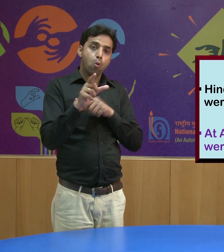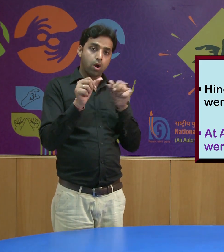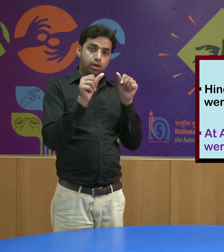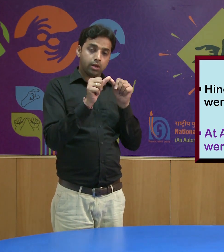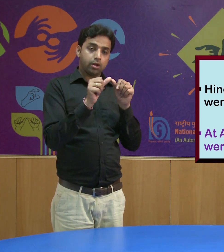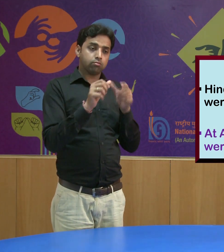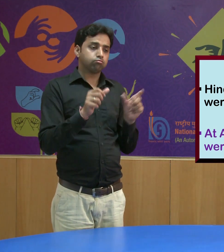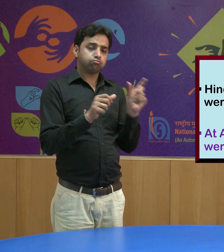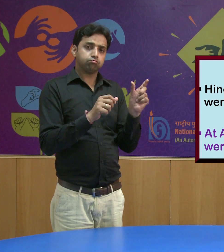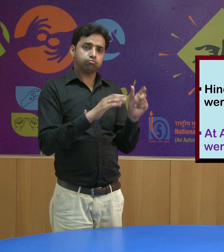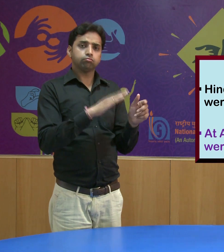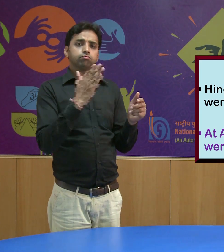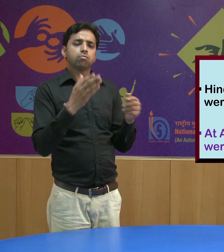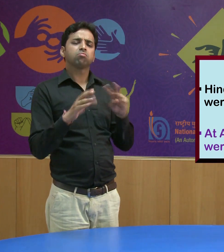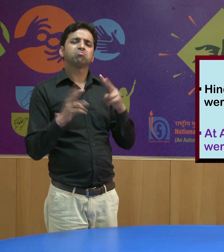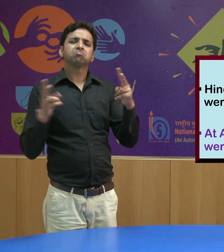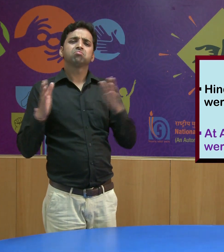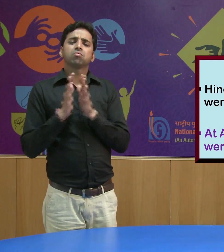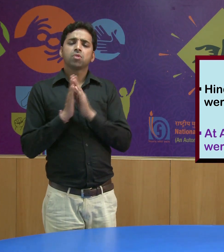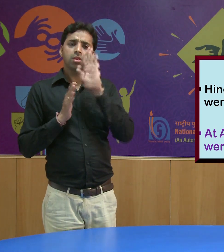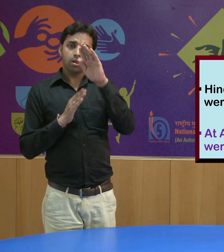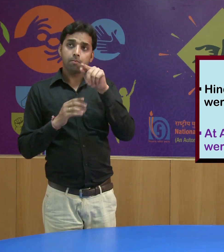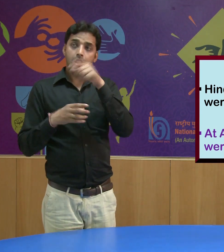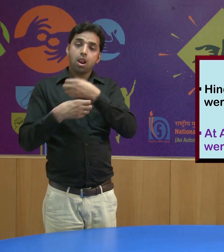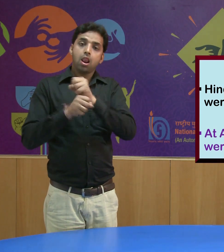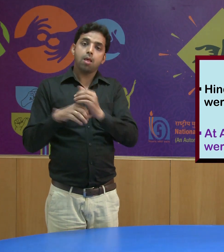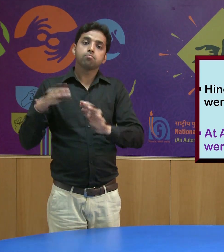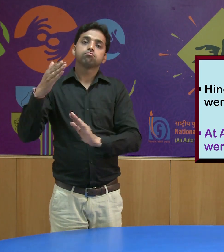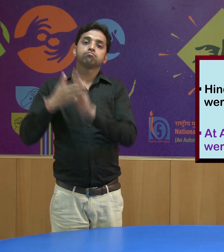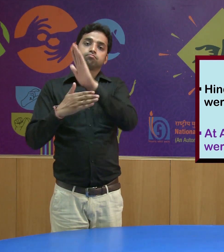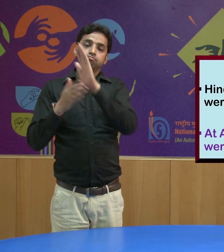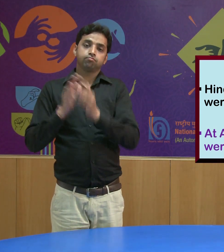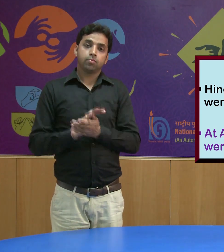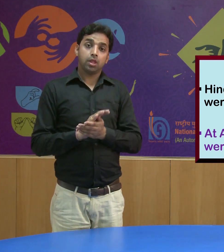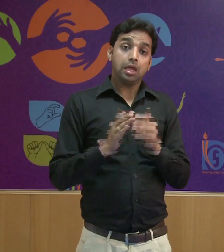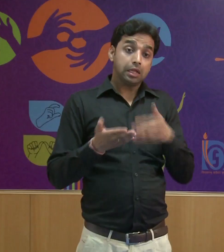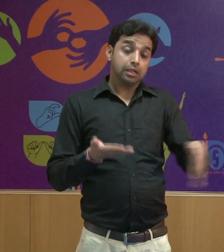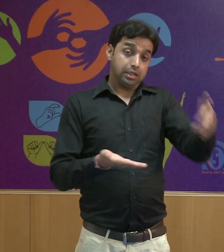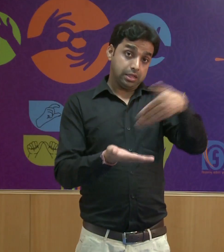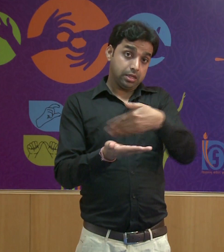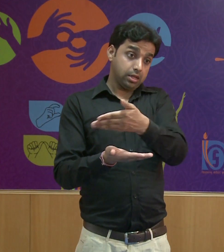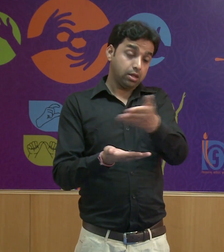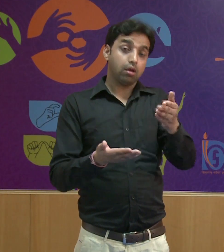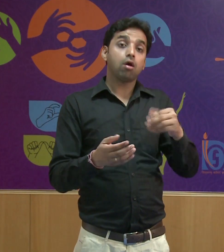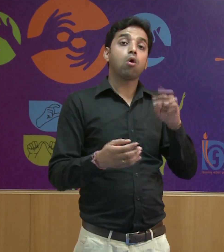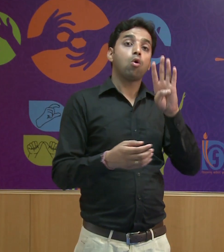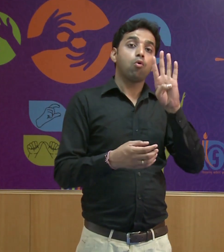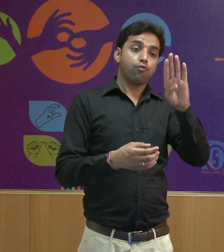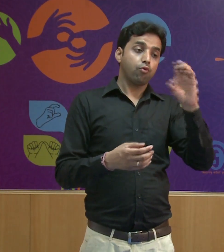Many temples were constructed. There are 400 temples